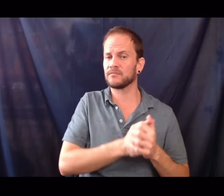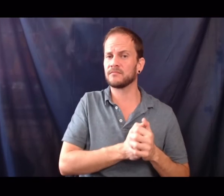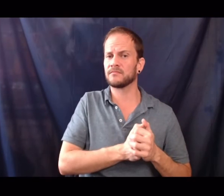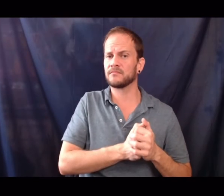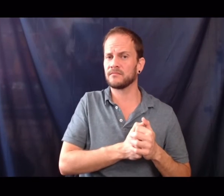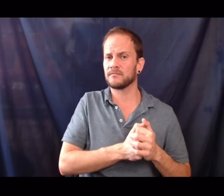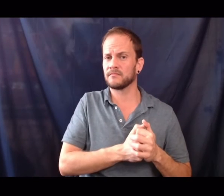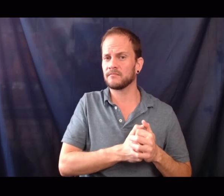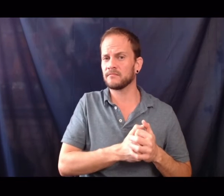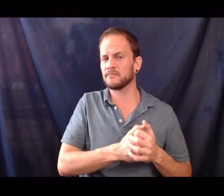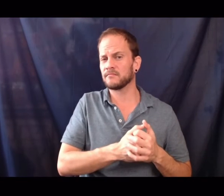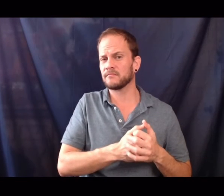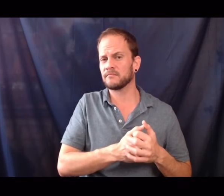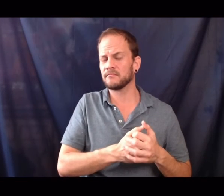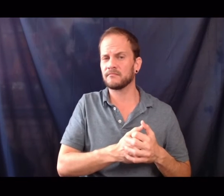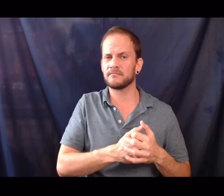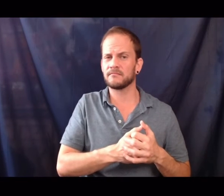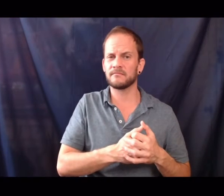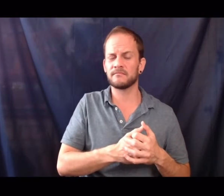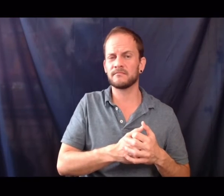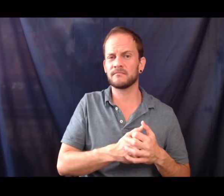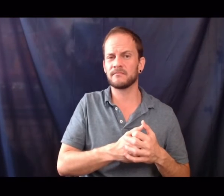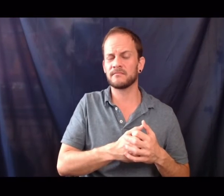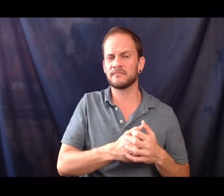is reference to a